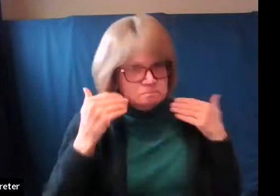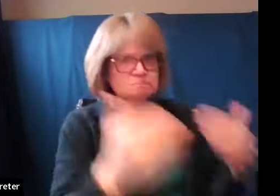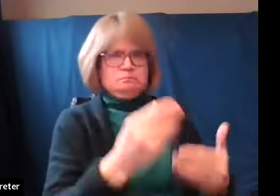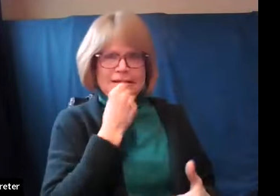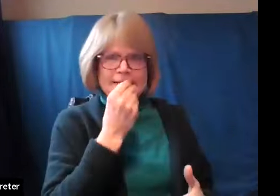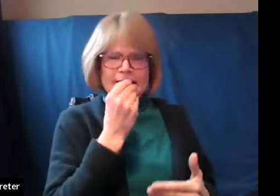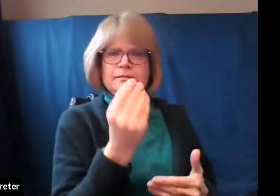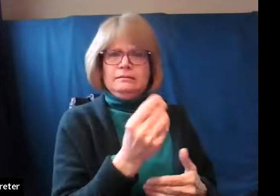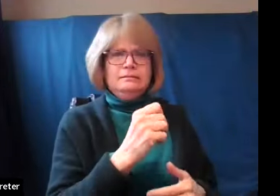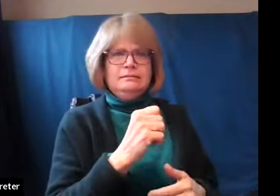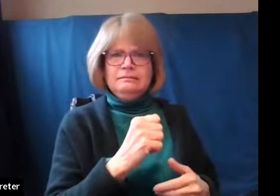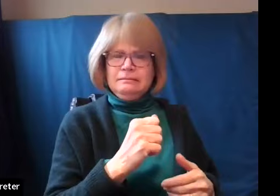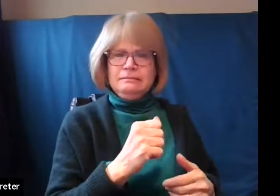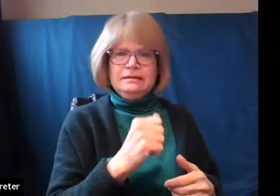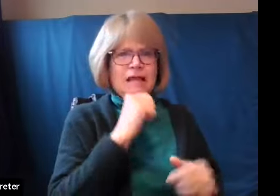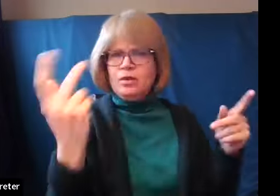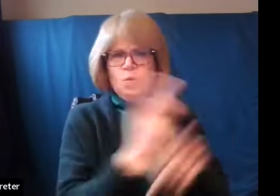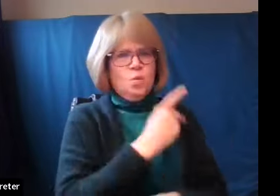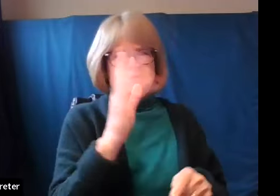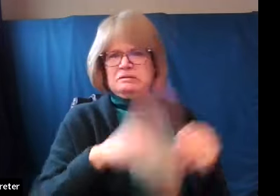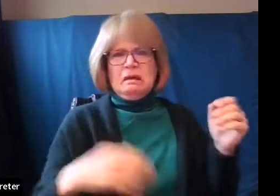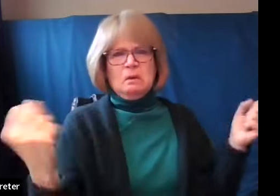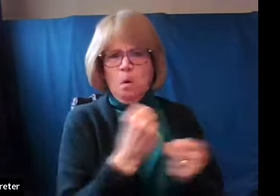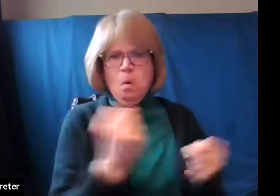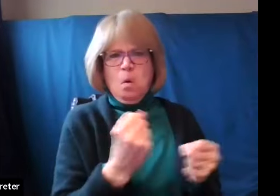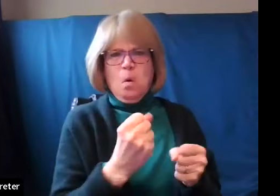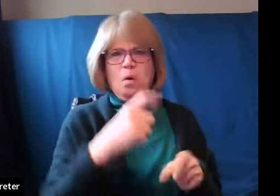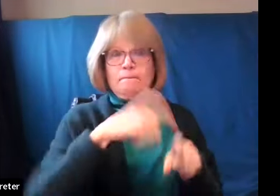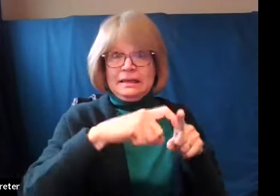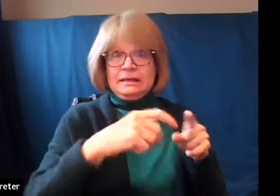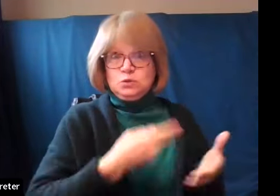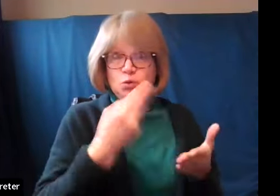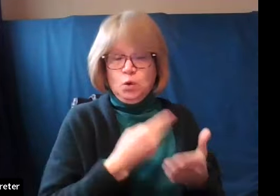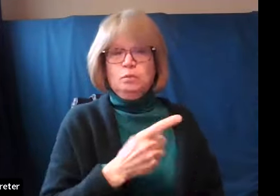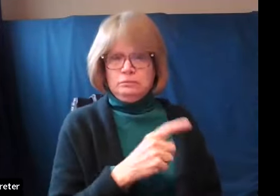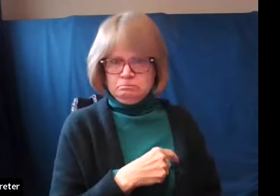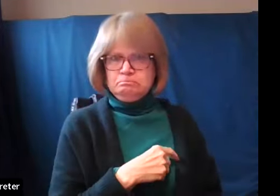There's nothing worse than cold split pea soup, believe you me."